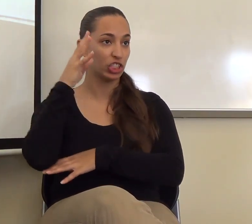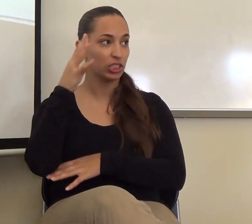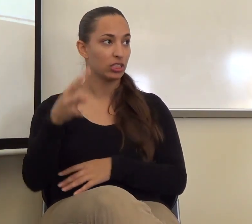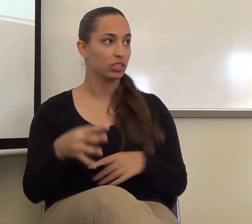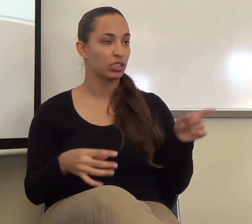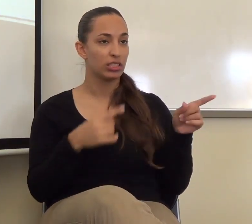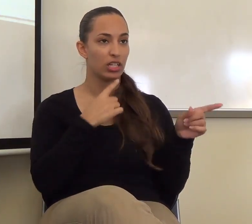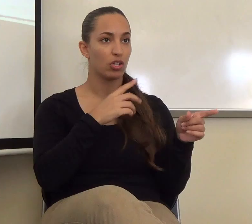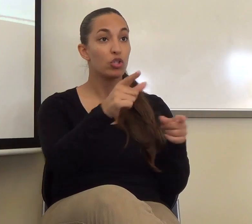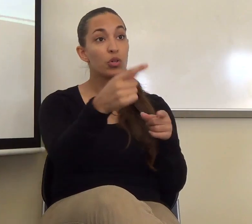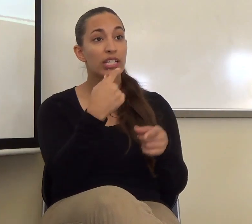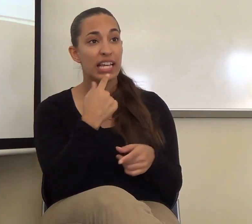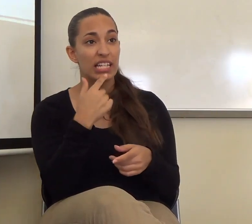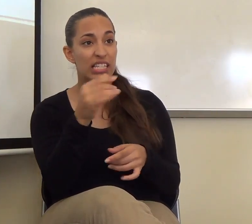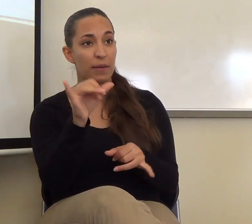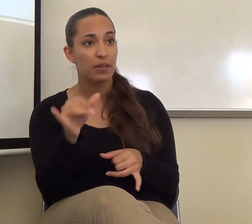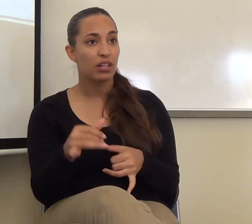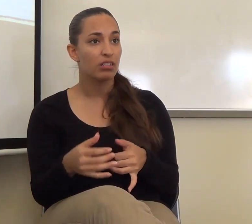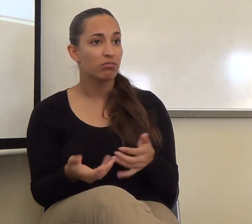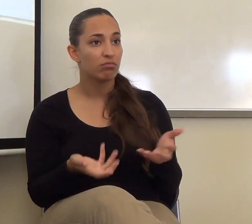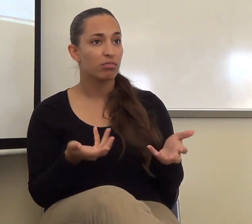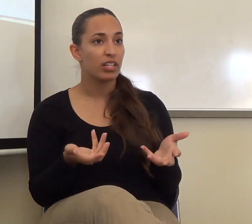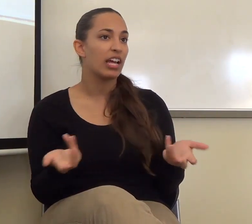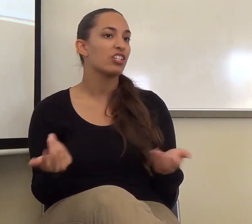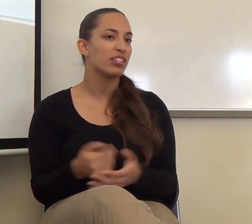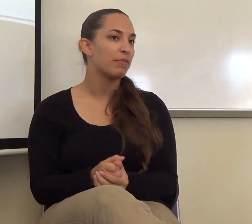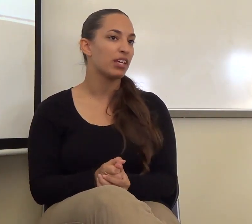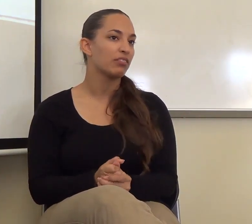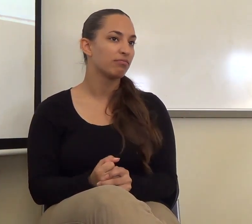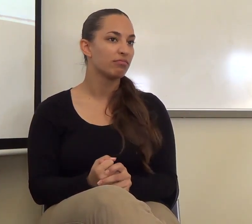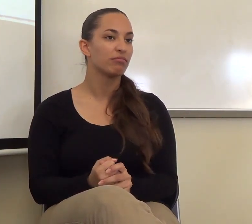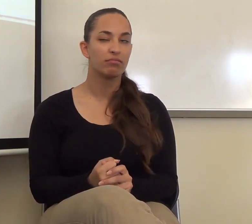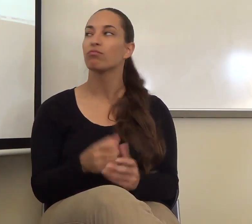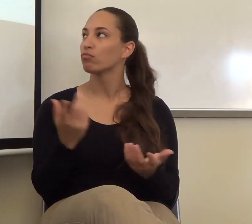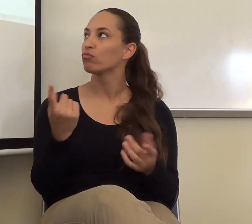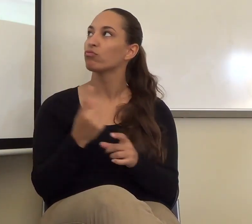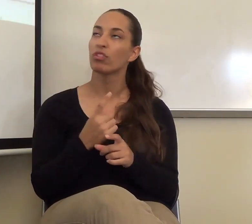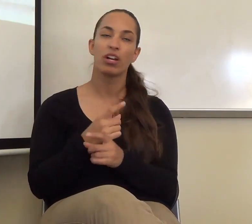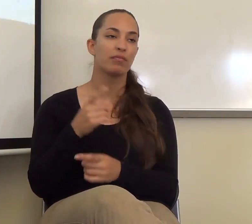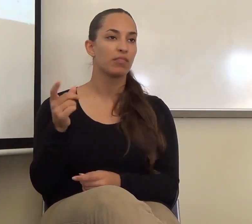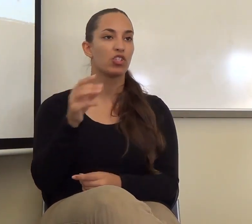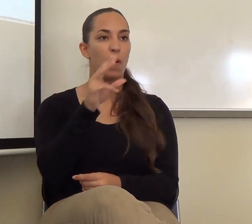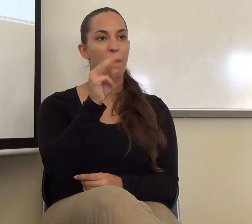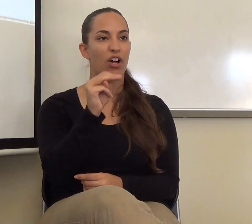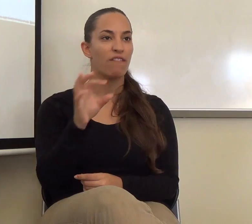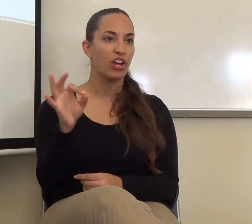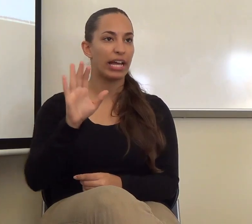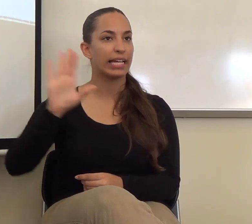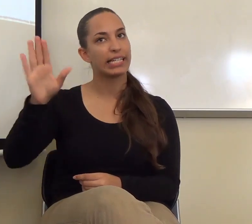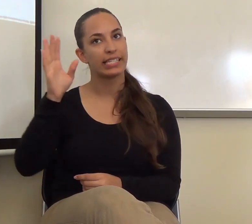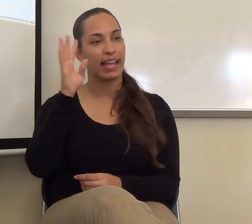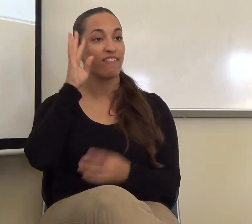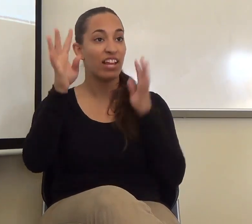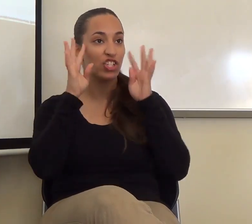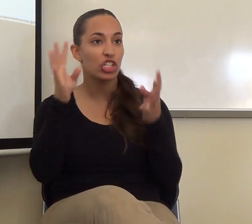Sandra, were you going to say something different? Yeah, just same thing. Yeah, Michael Faraday's inventions, Michael Faraday's